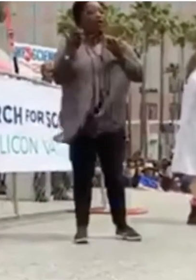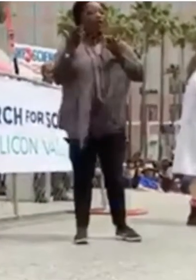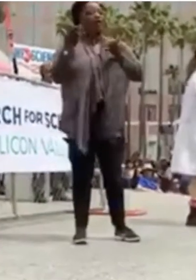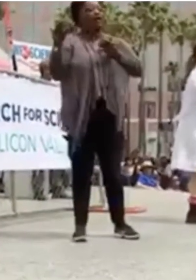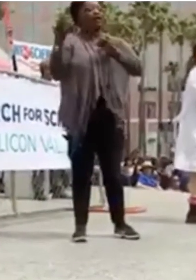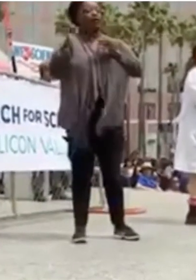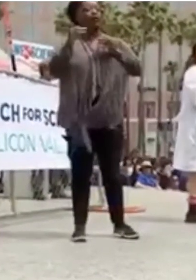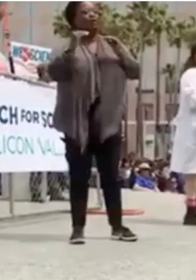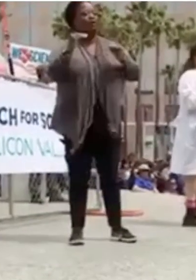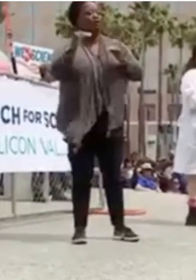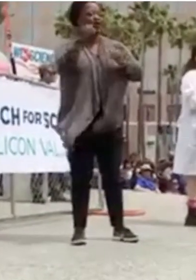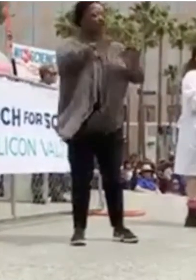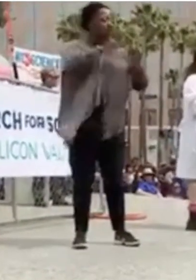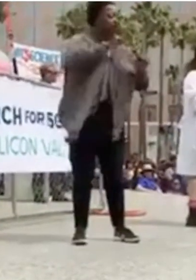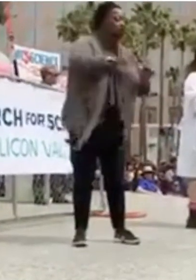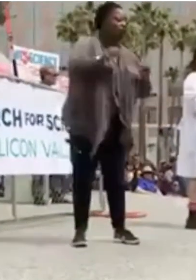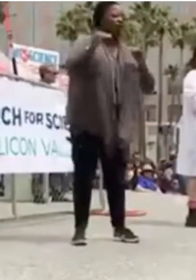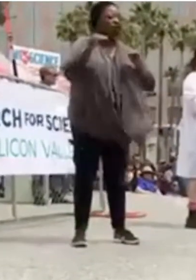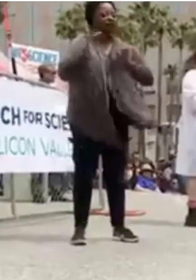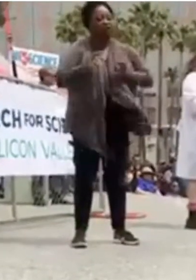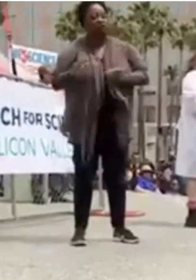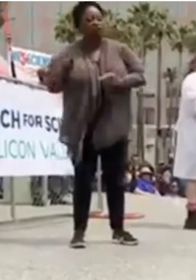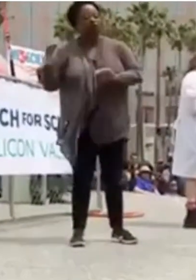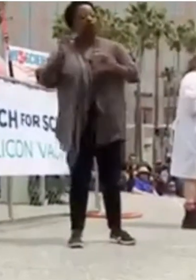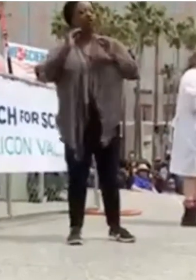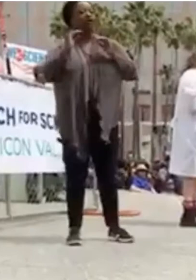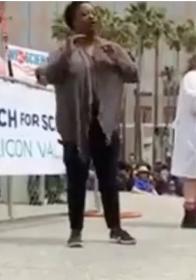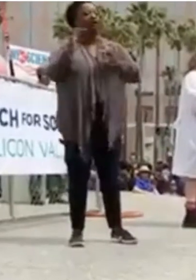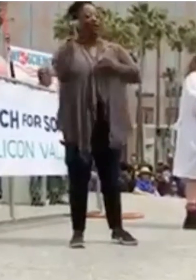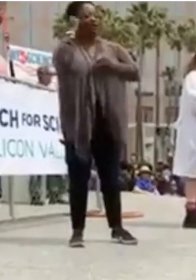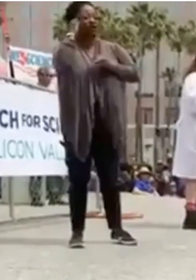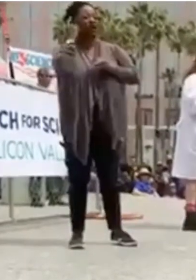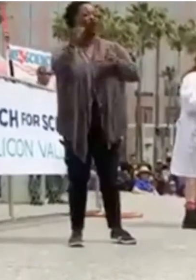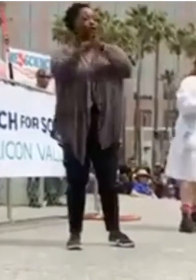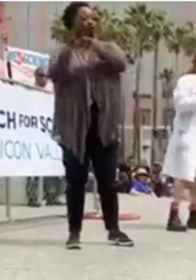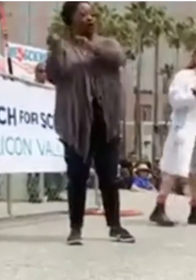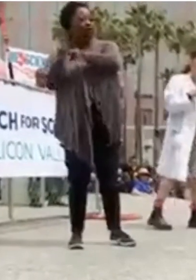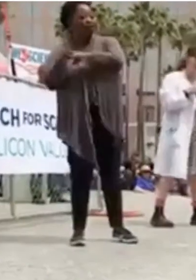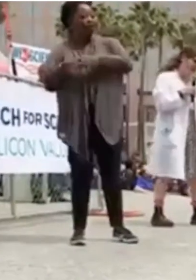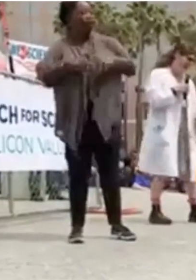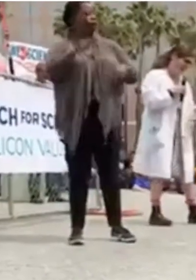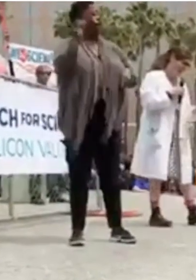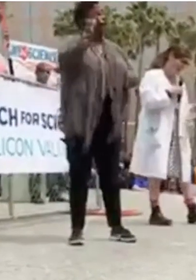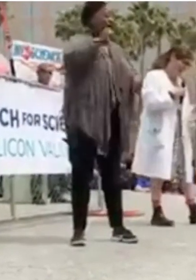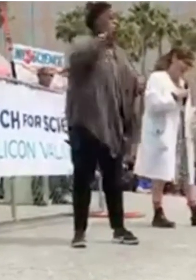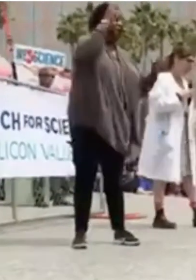each other, that we need to teach our children, and also our government as well.